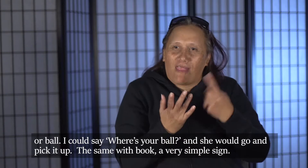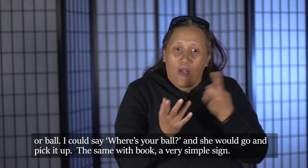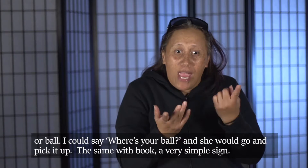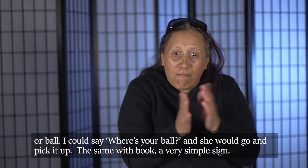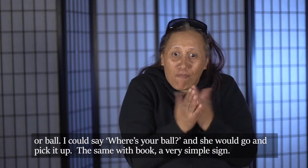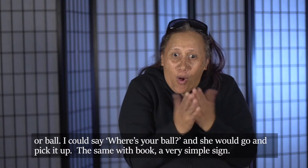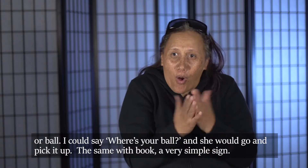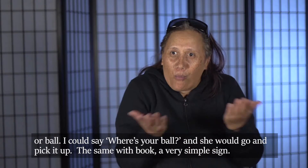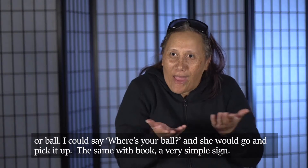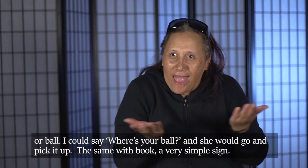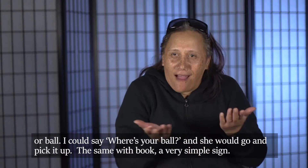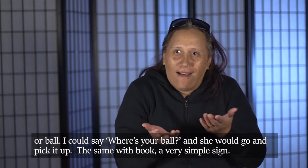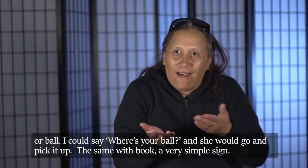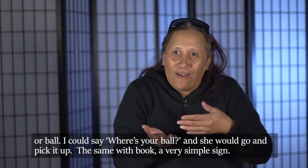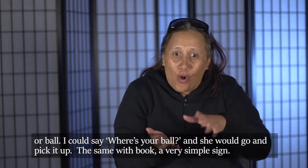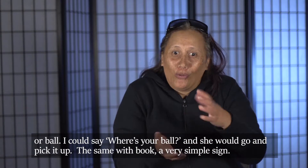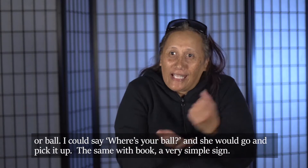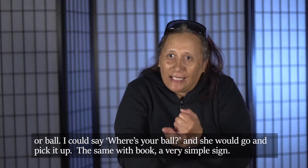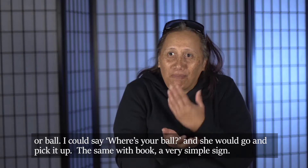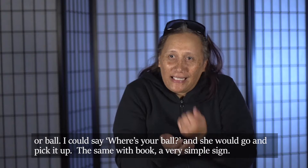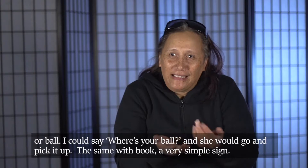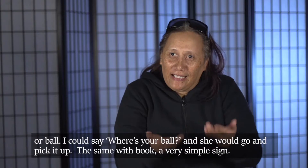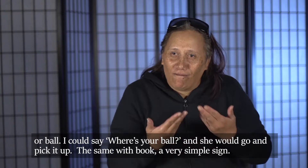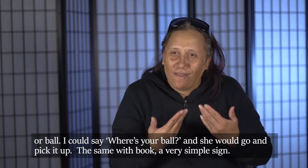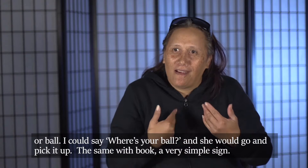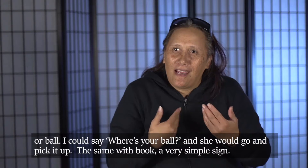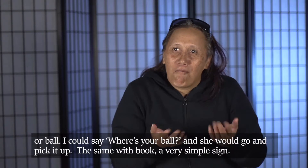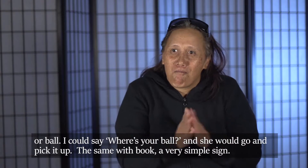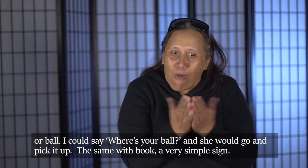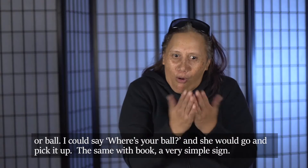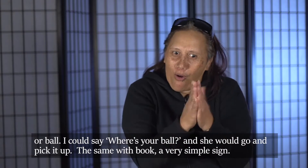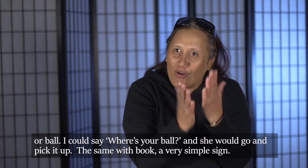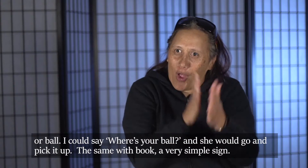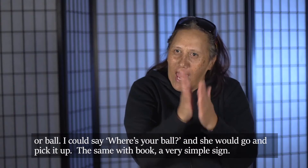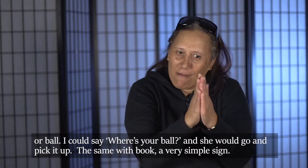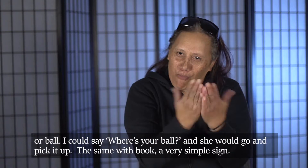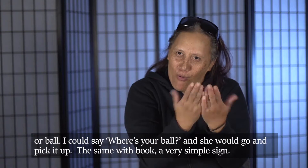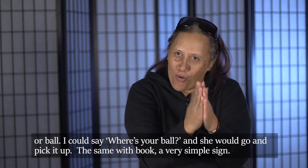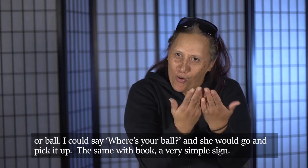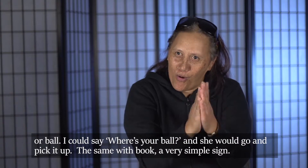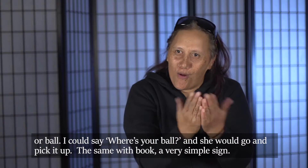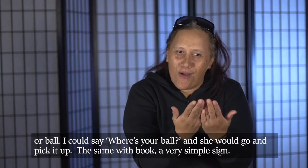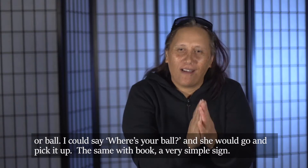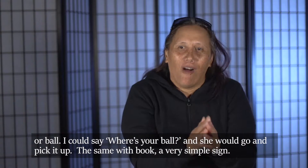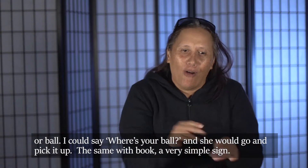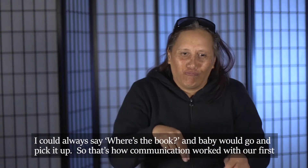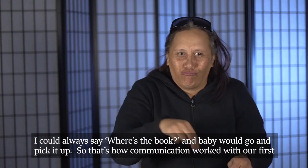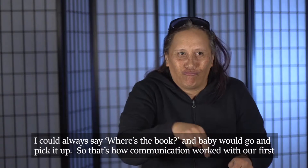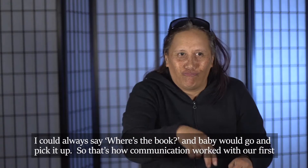and you would go and pick it up. The same with book, a very simple sign. I could